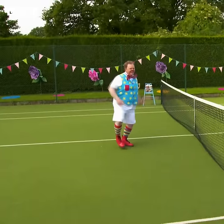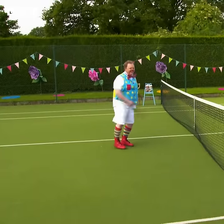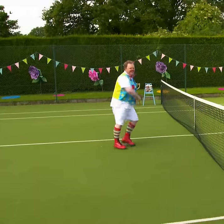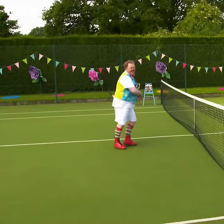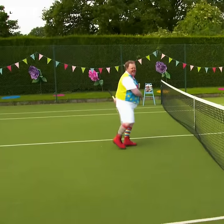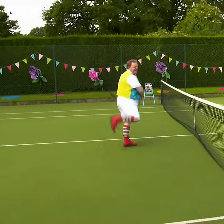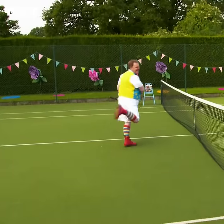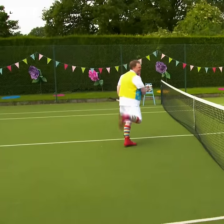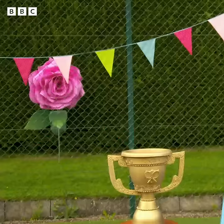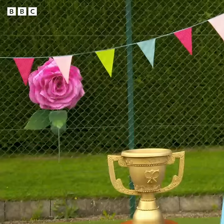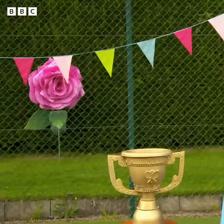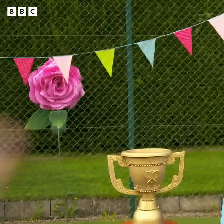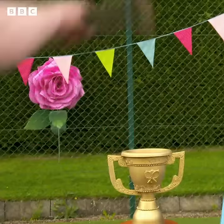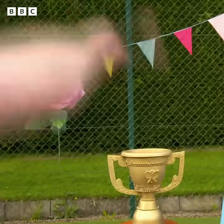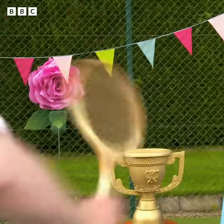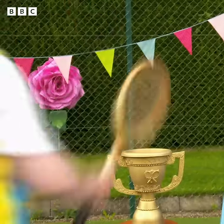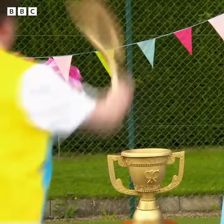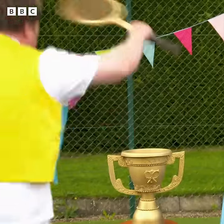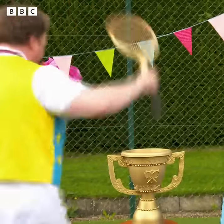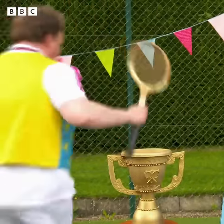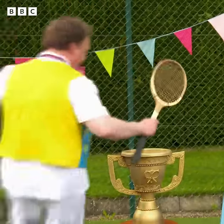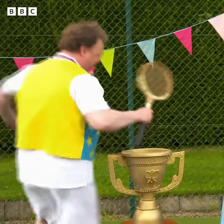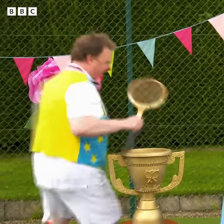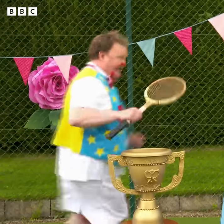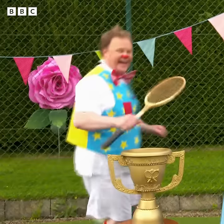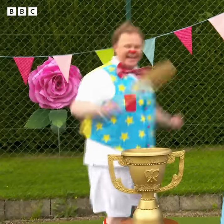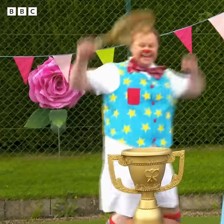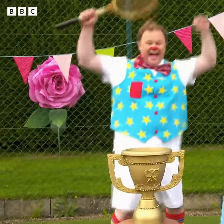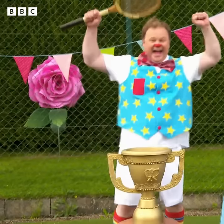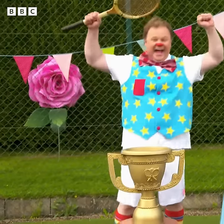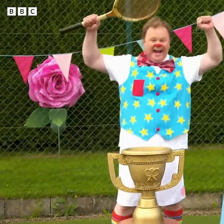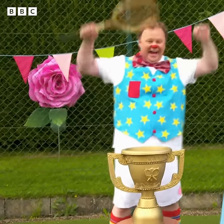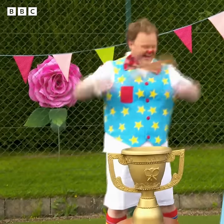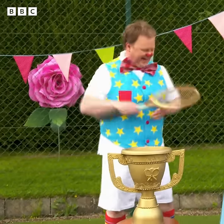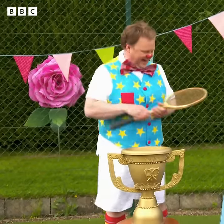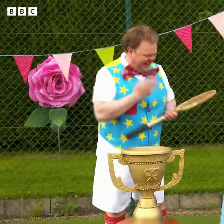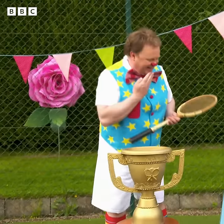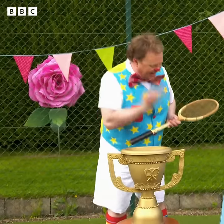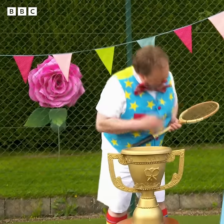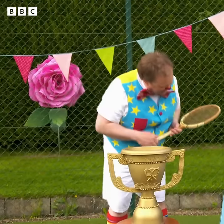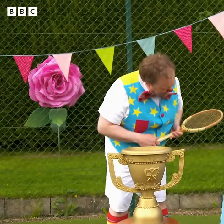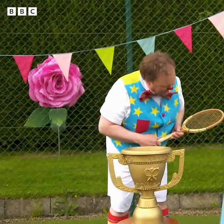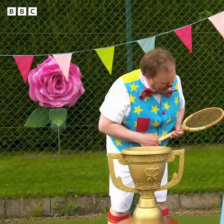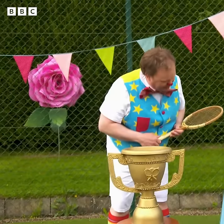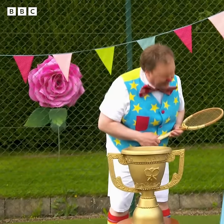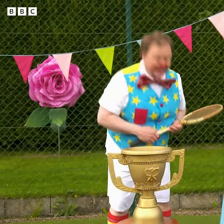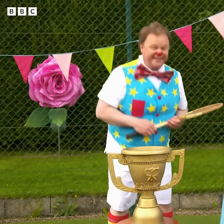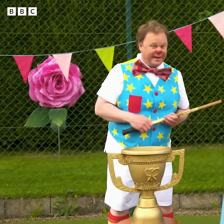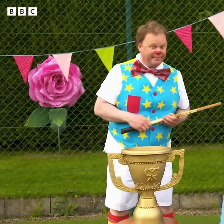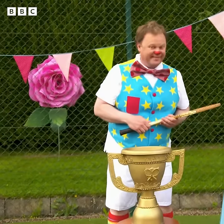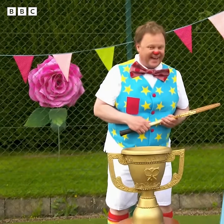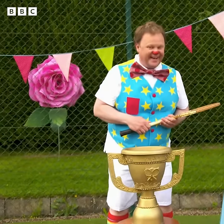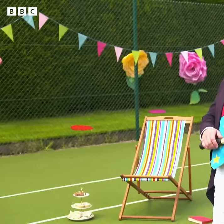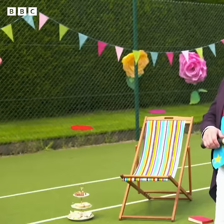trophy, Mr. Tumble. Woohoo! Yay! Thank you, Umpire Tumbletead.